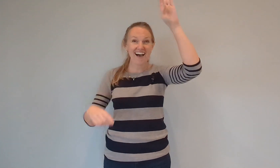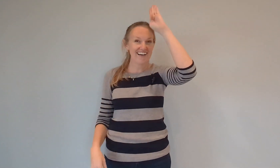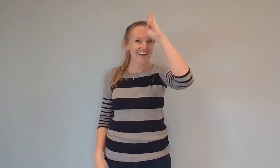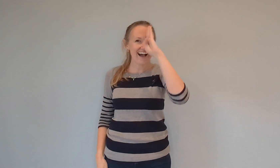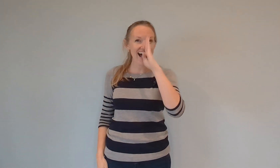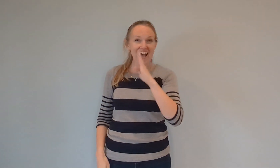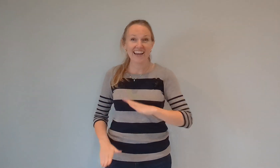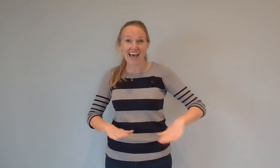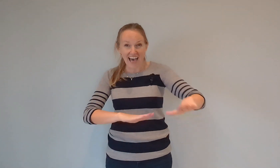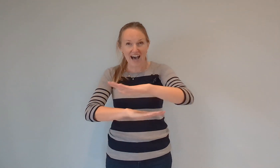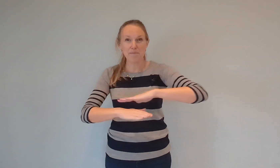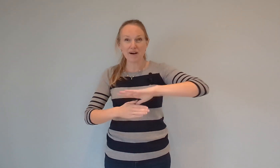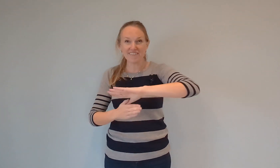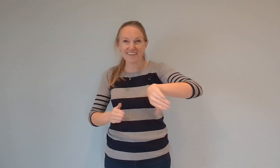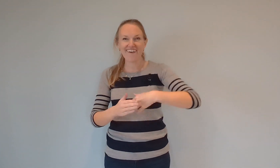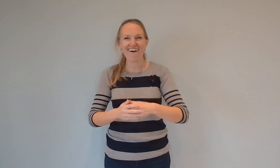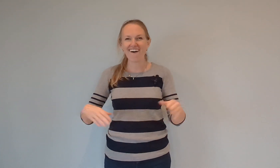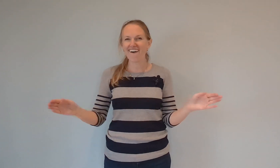Hallelujah, God above it all.